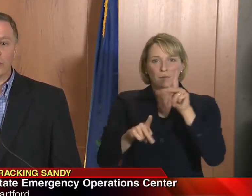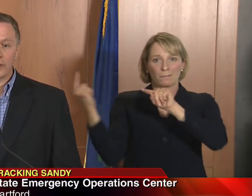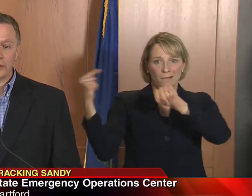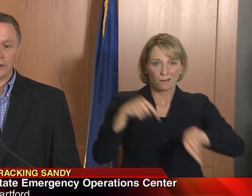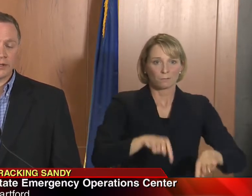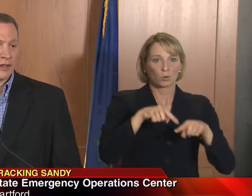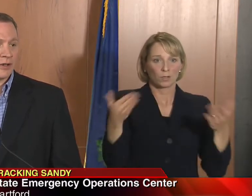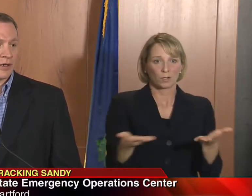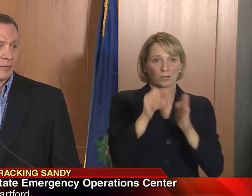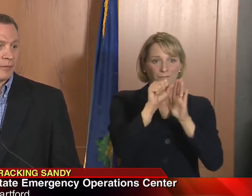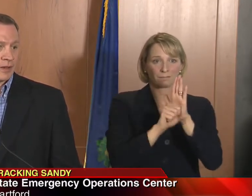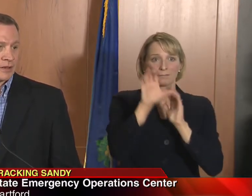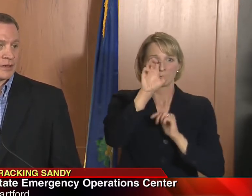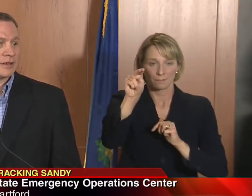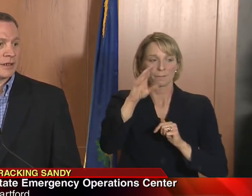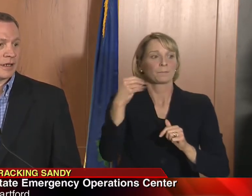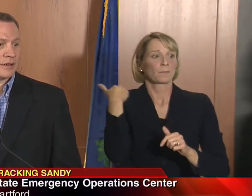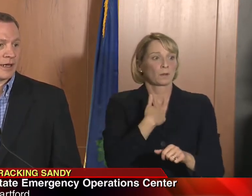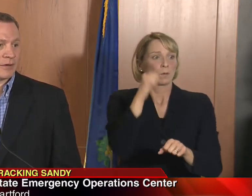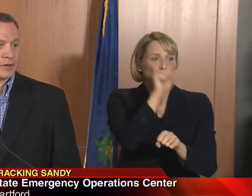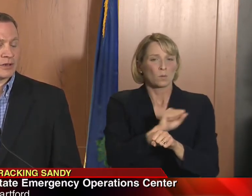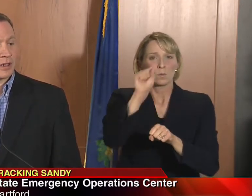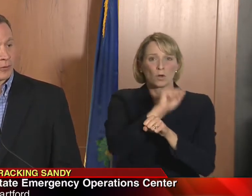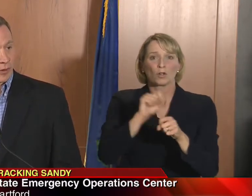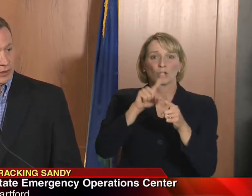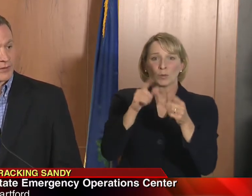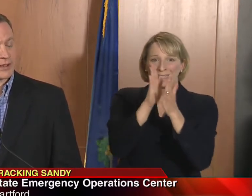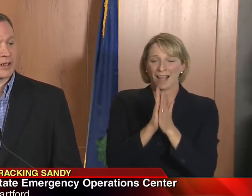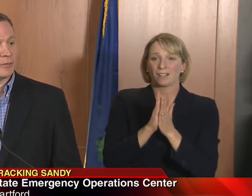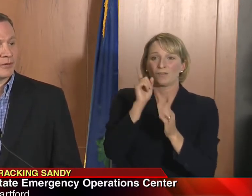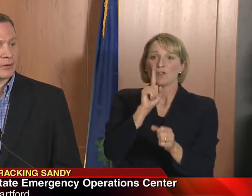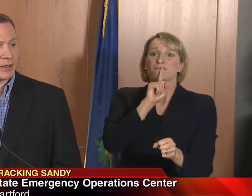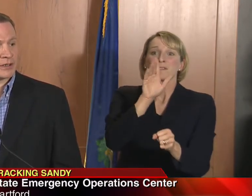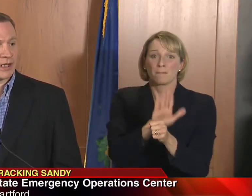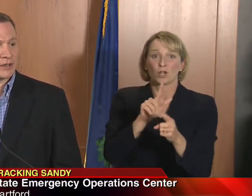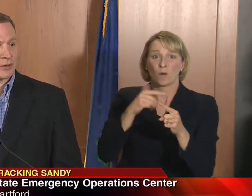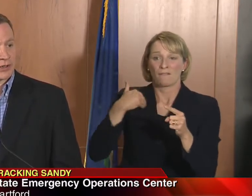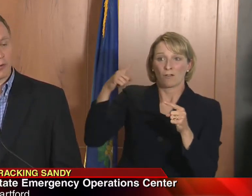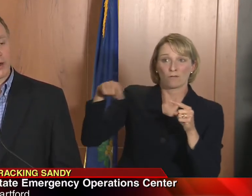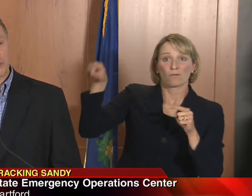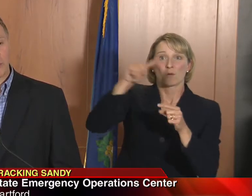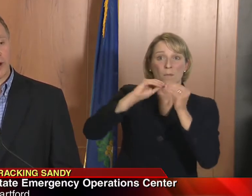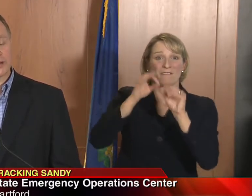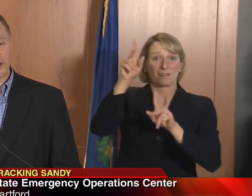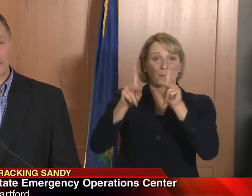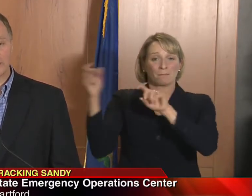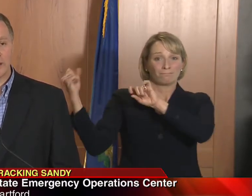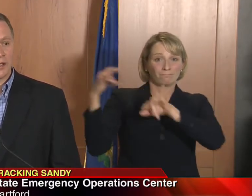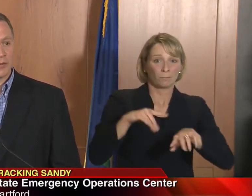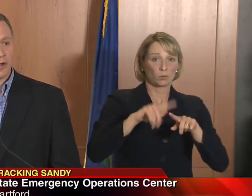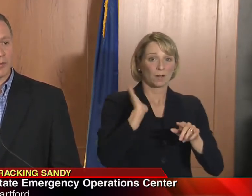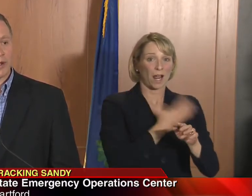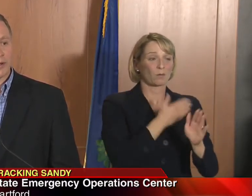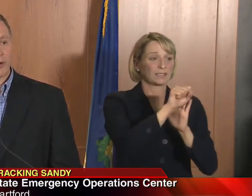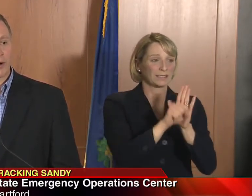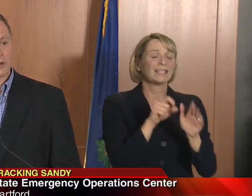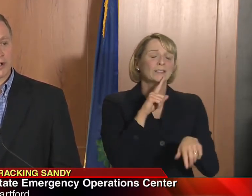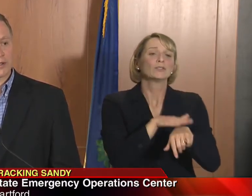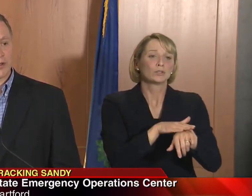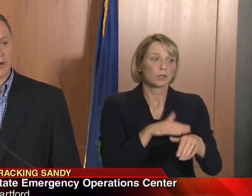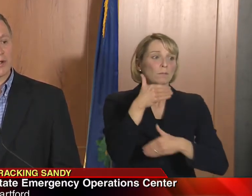been working to secure commitments to have those line workers physically move to our state. So it's a gradual process, and we are